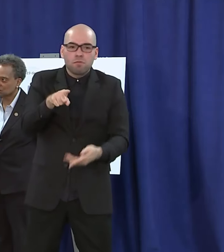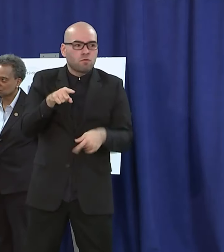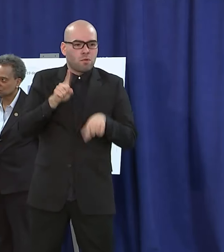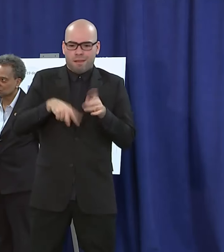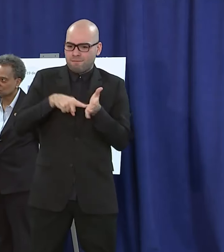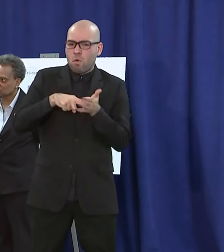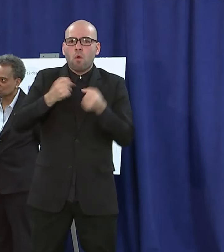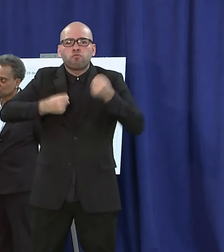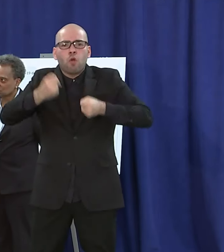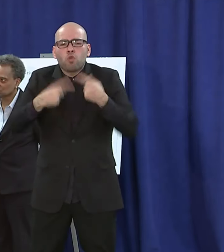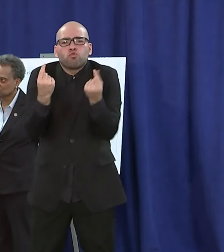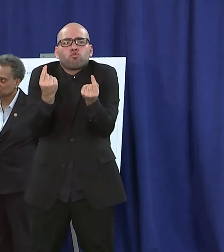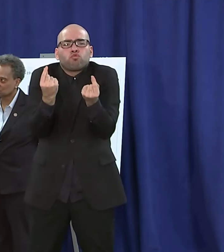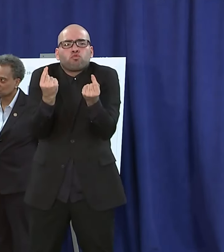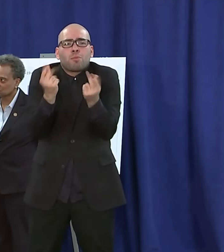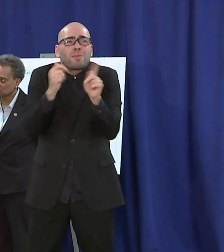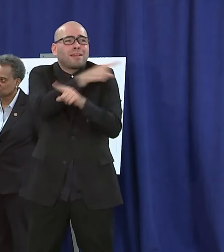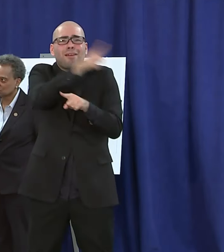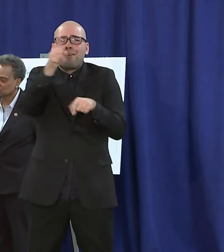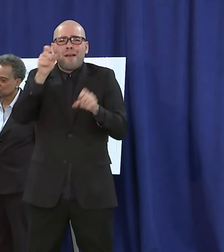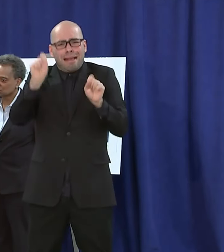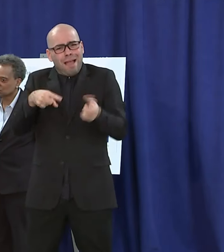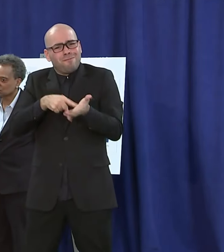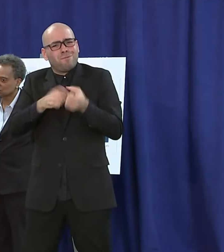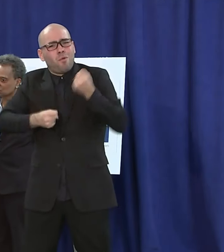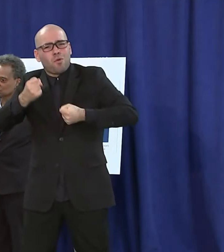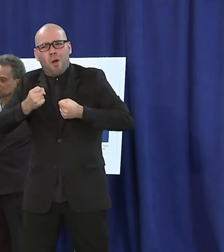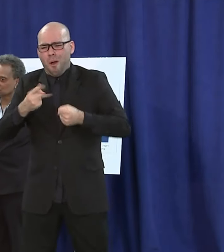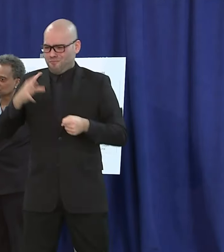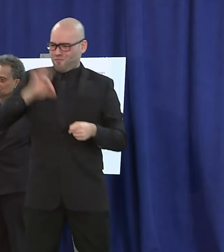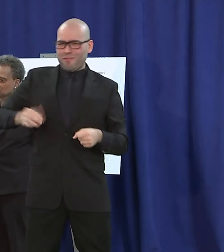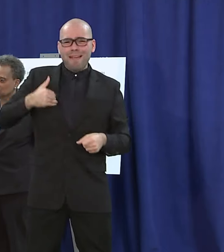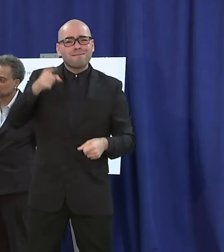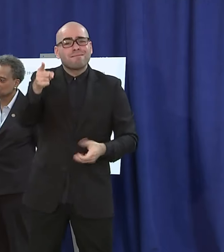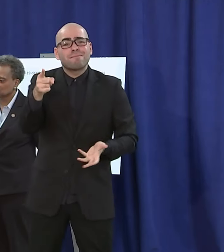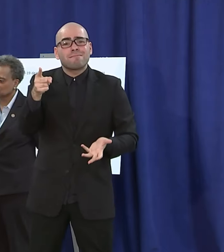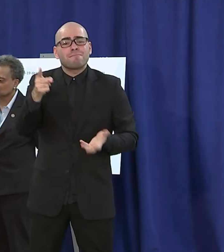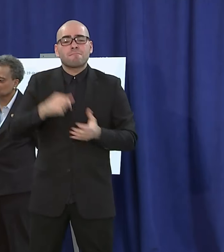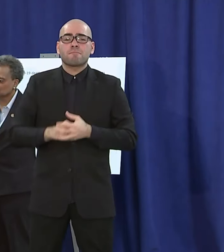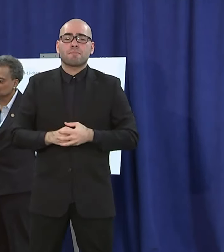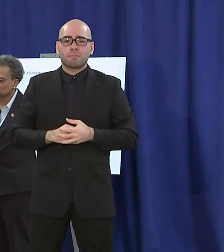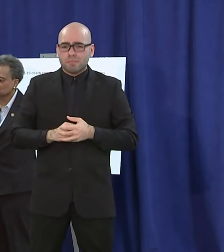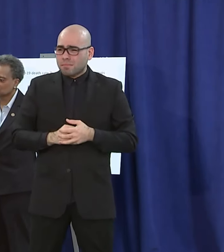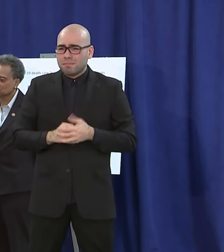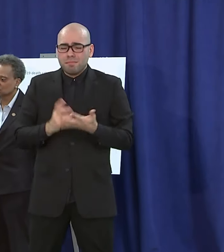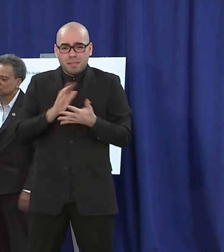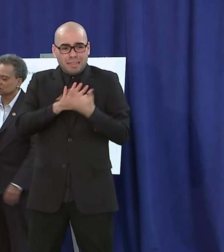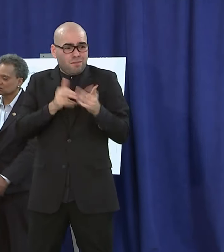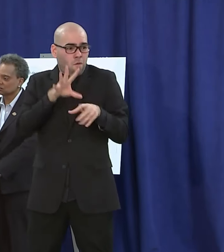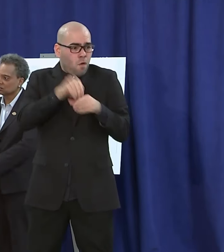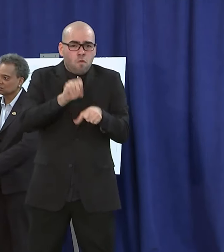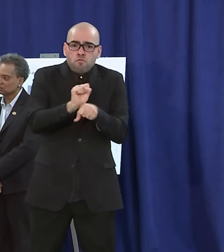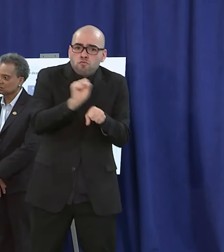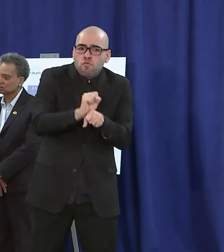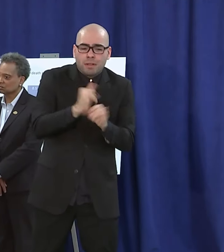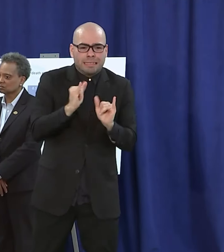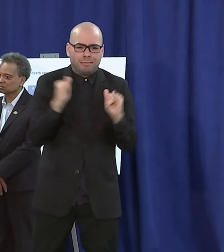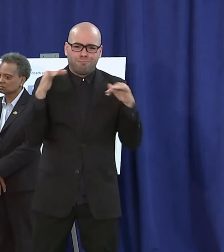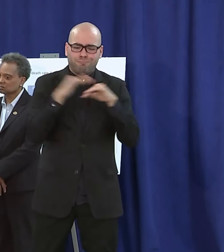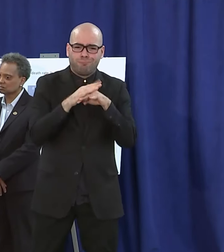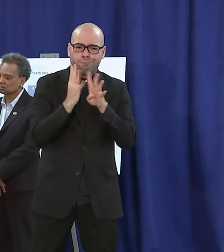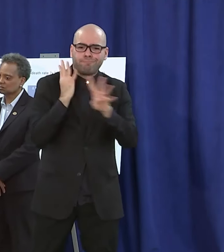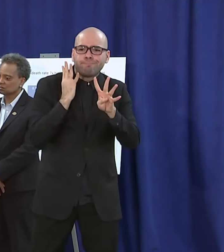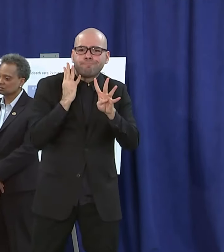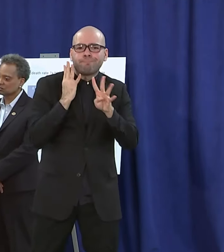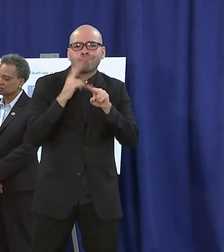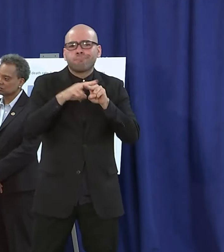for a lot of people is a privilege. They're still on public transportation, serving in the industry. And then we also know that access